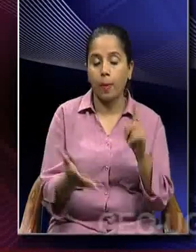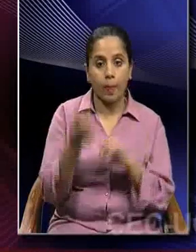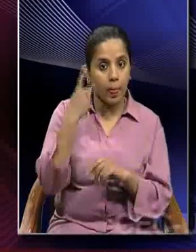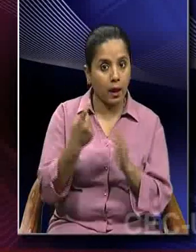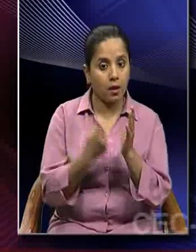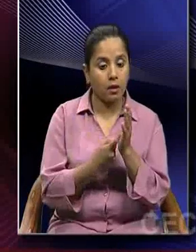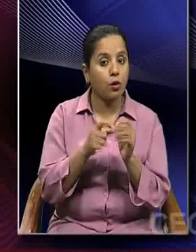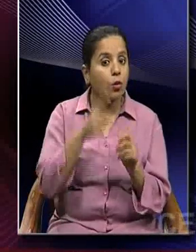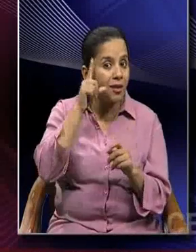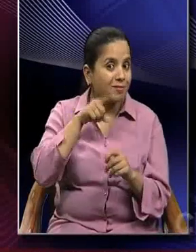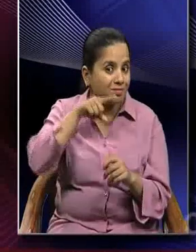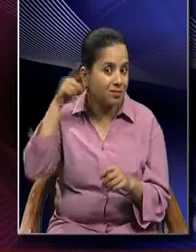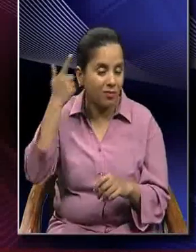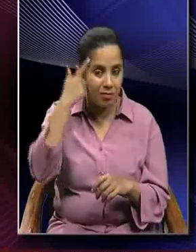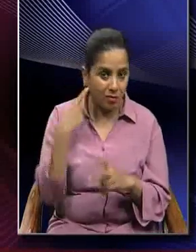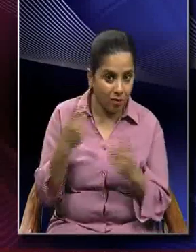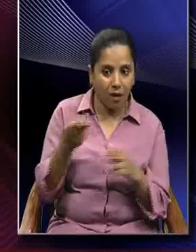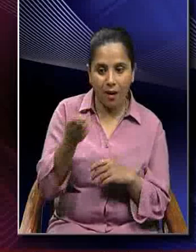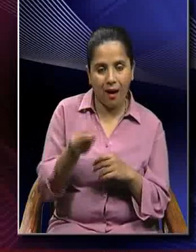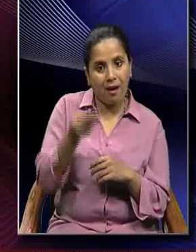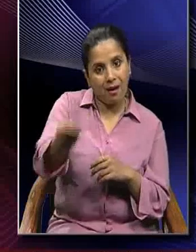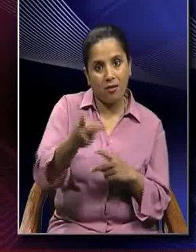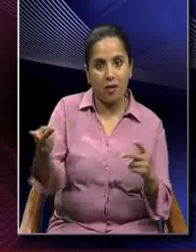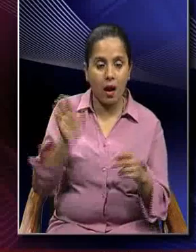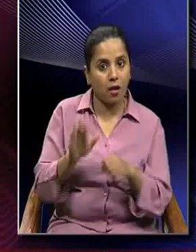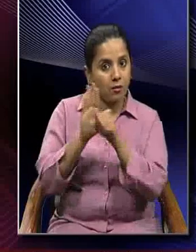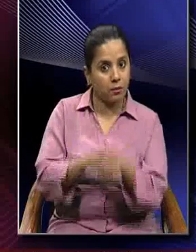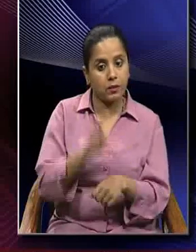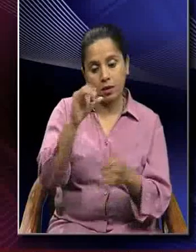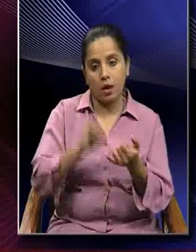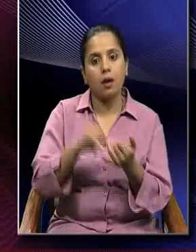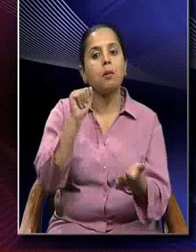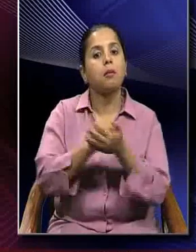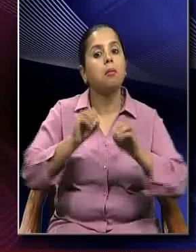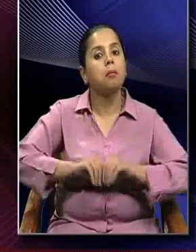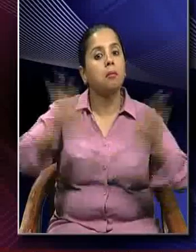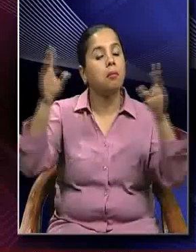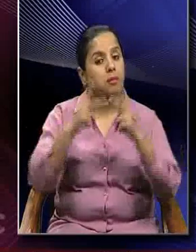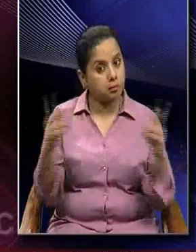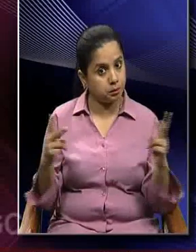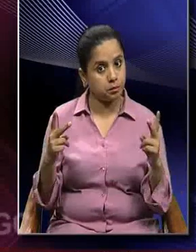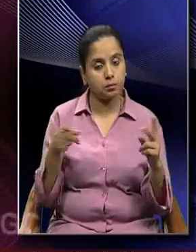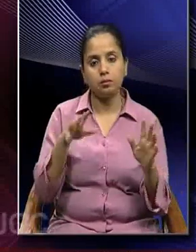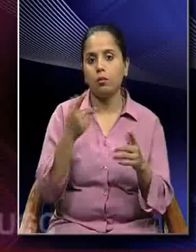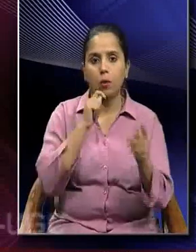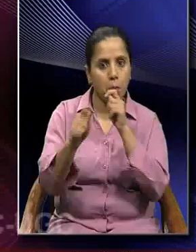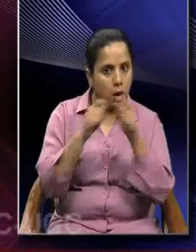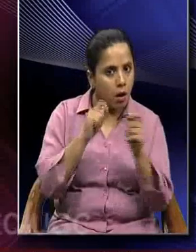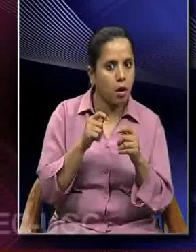racial discrimination in renting, a CSS researcher would publish the report, involve media, and